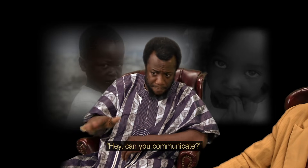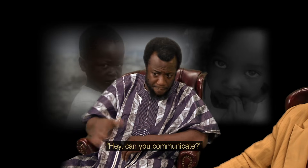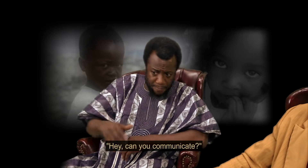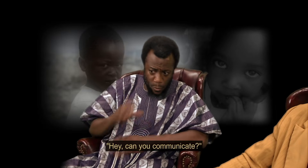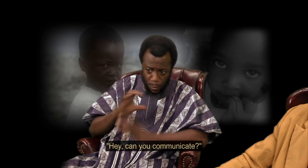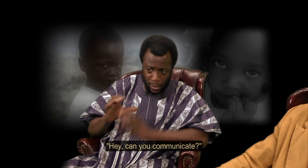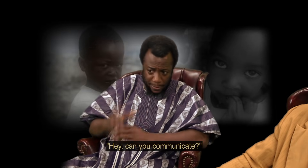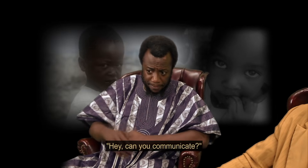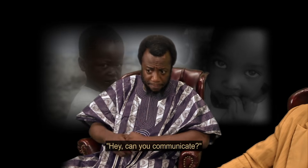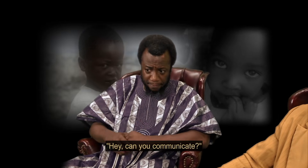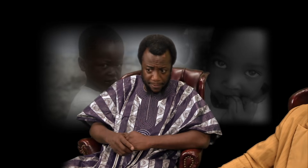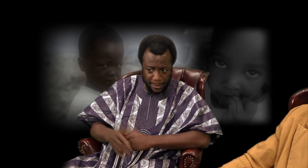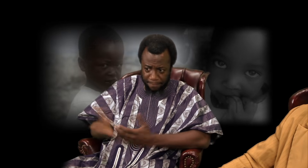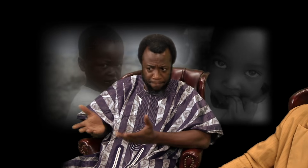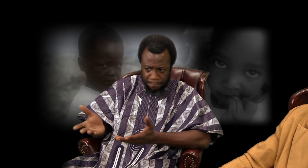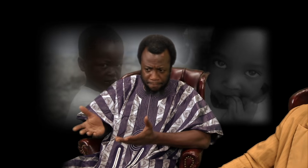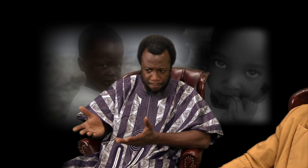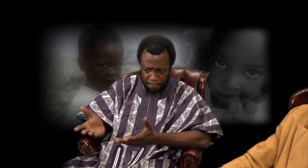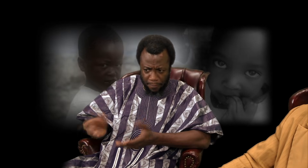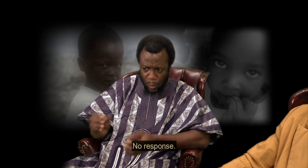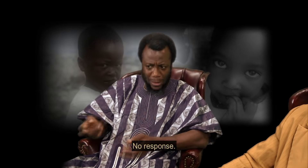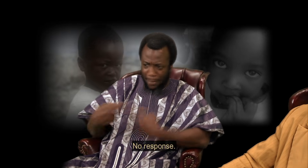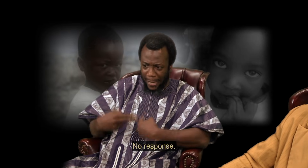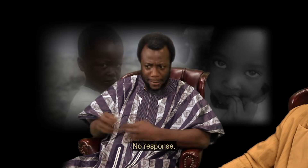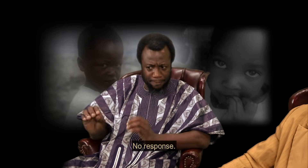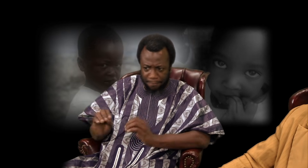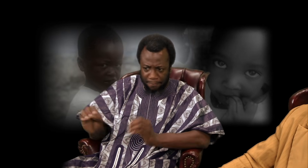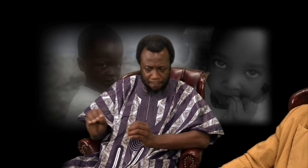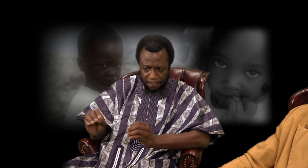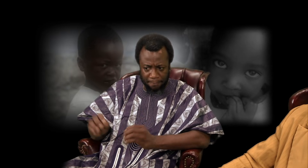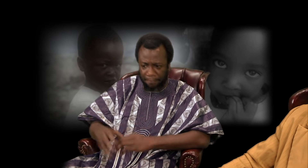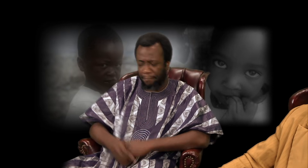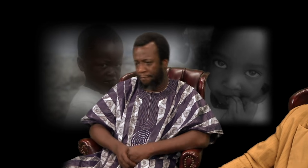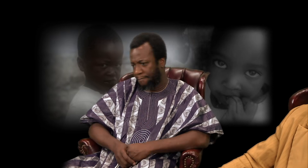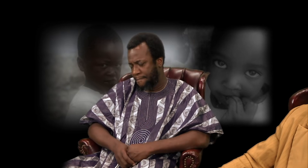Hey, can you communicate? No response.